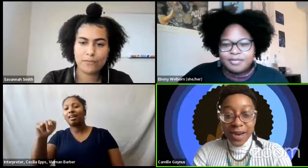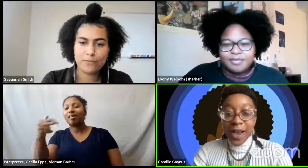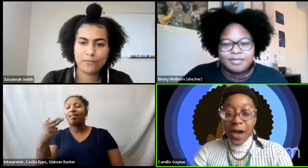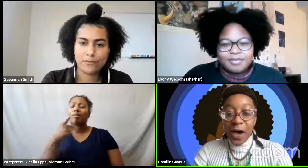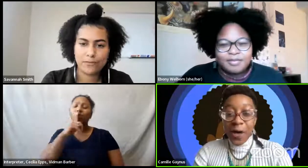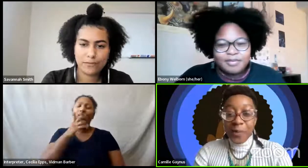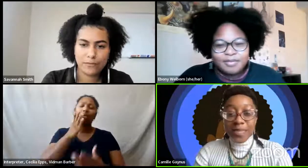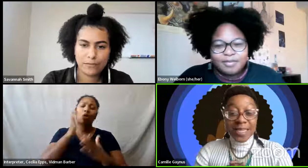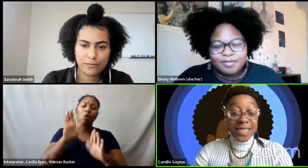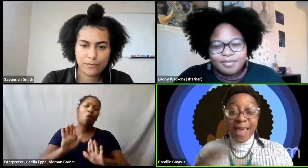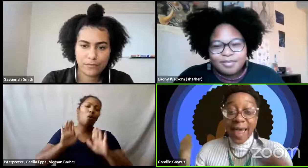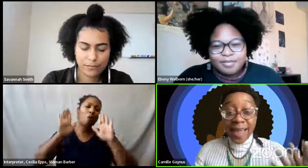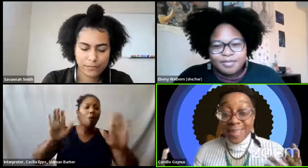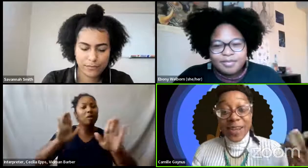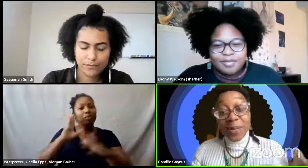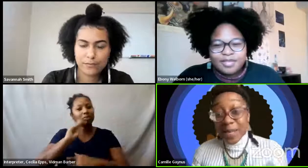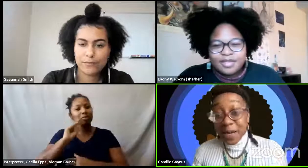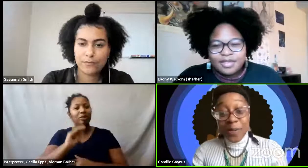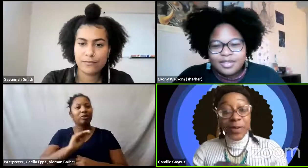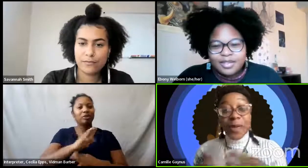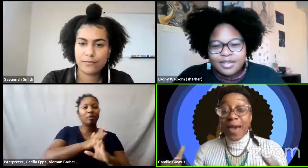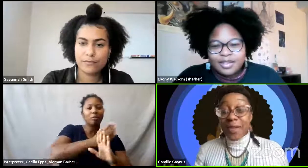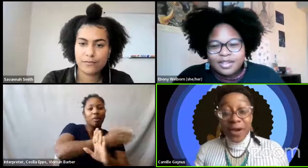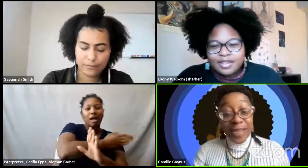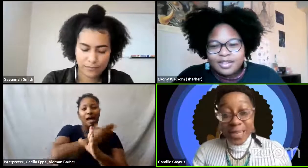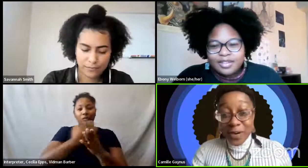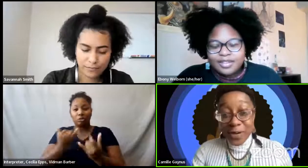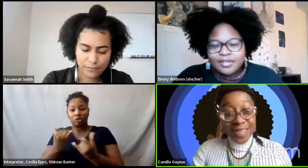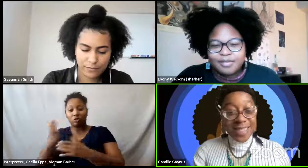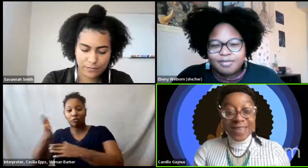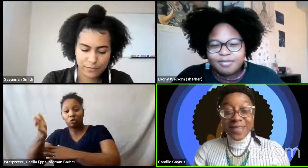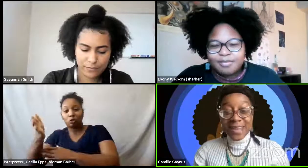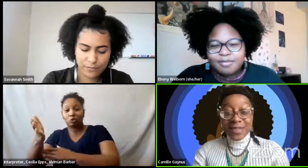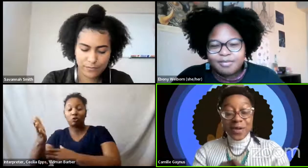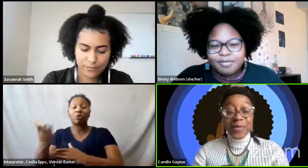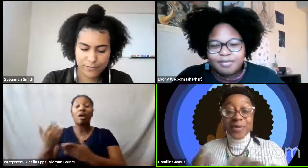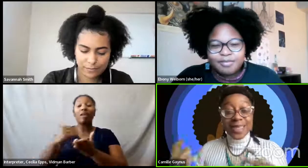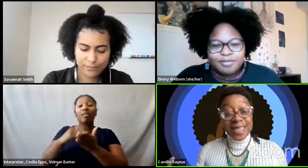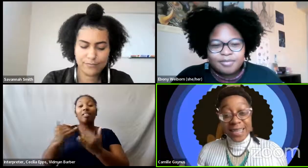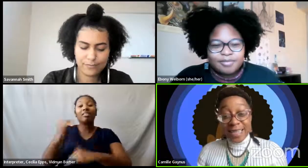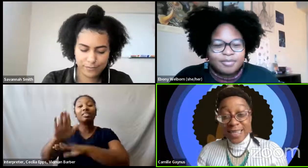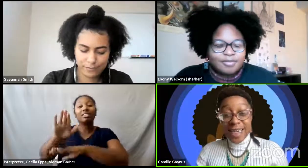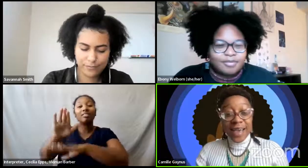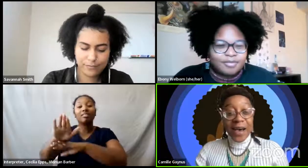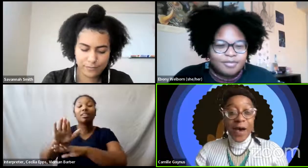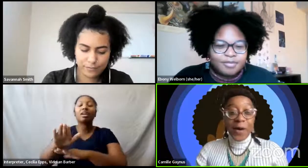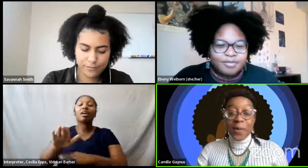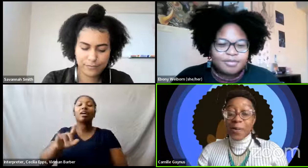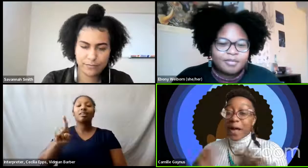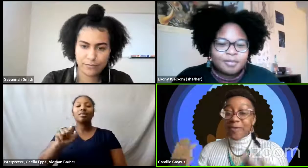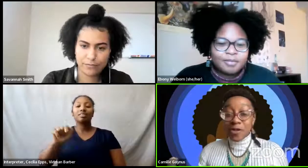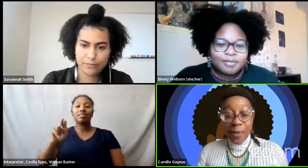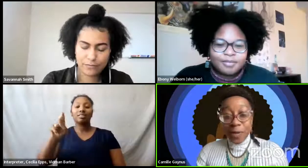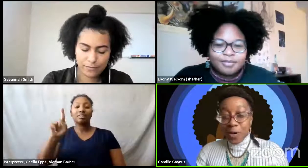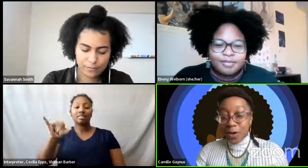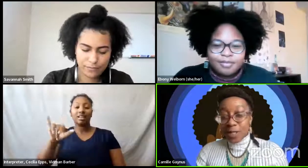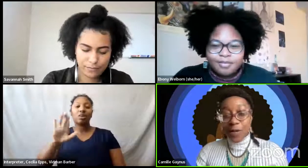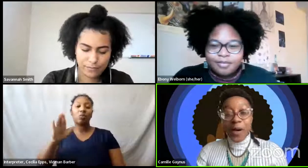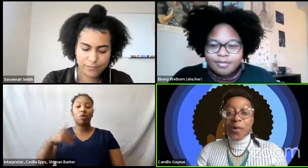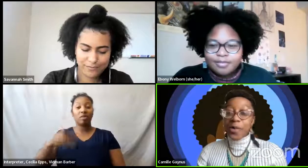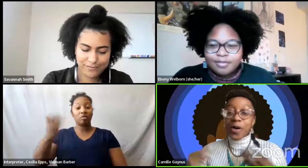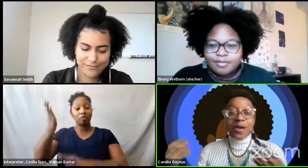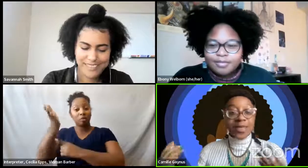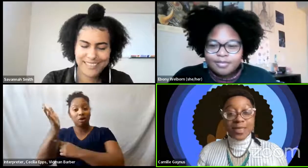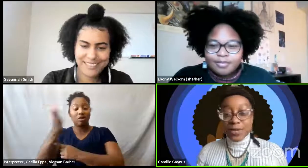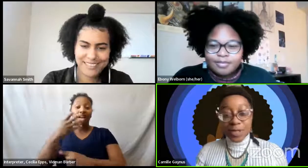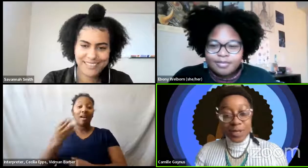future. Just as an update, we will be having our keynote this evening. It's going to be Zandy, and we'll have trap yoga. So